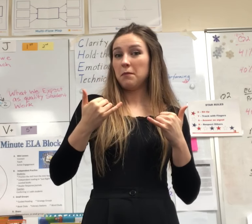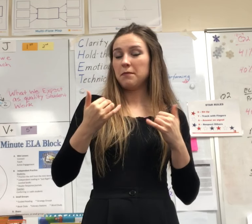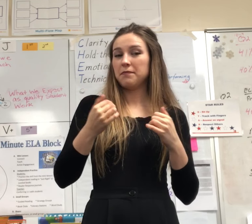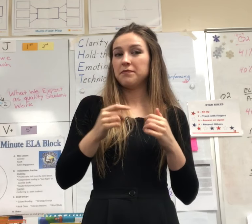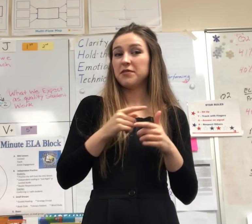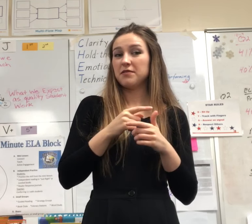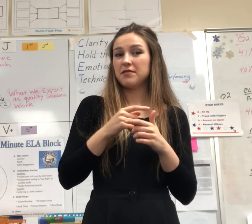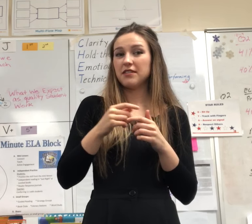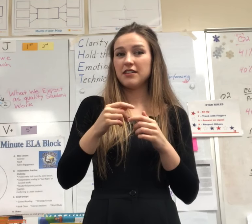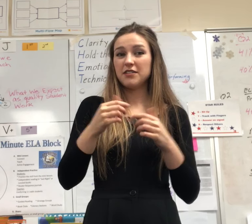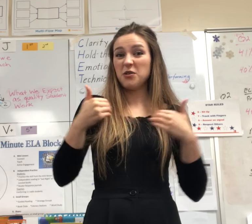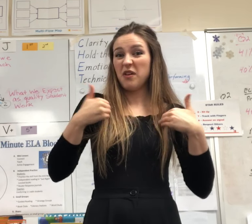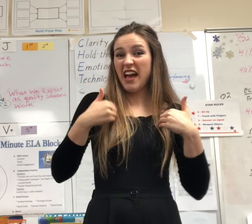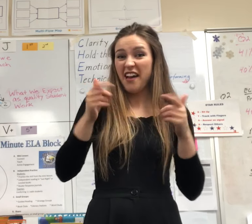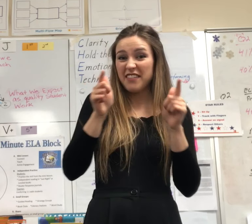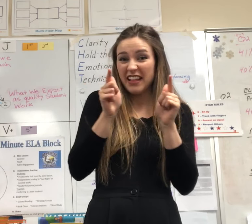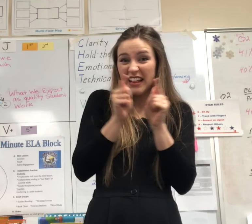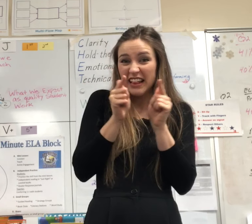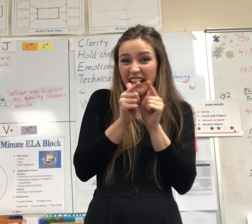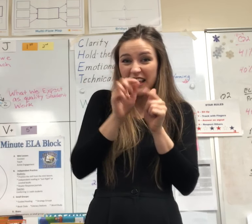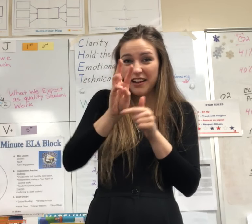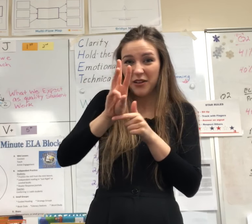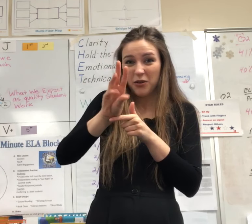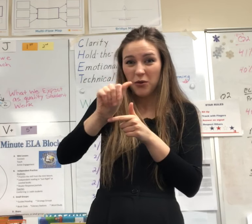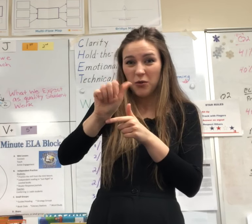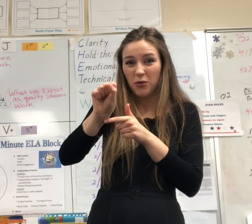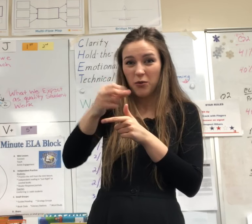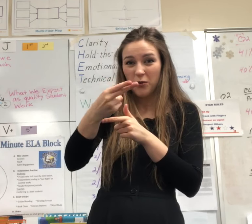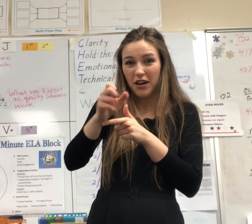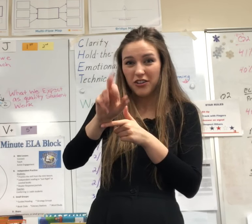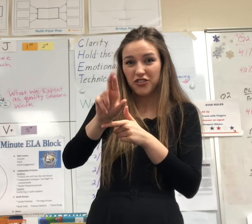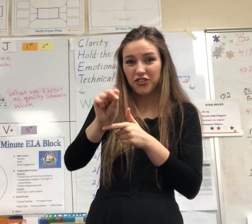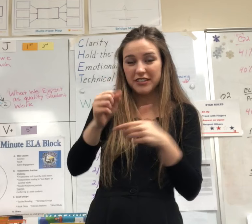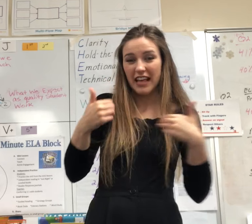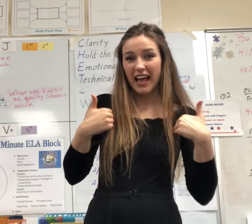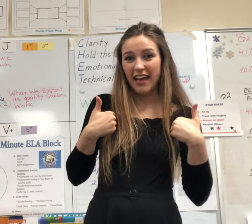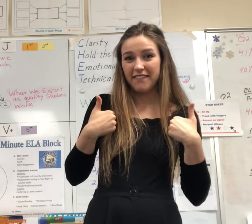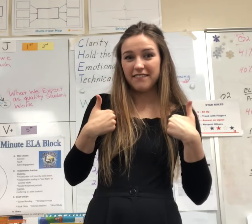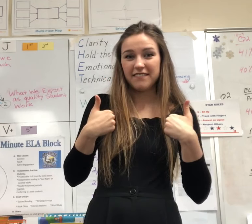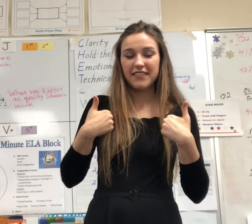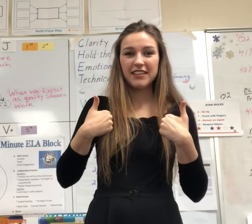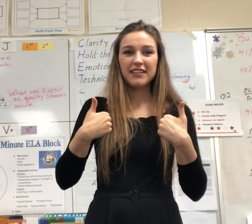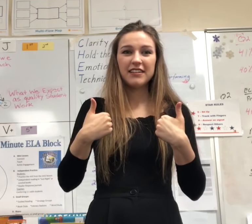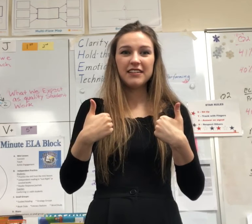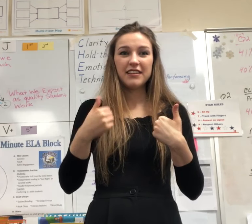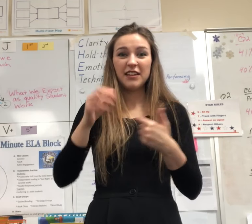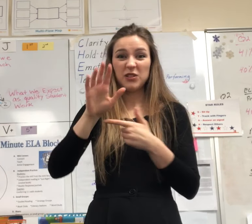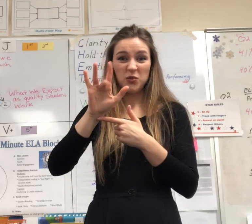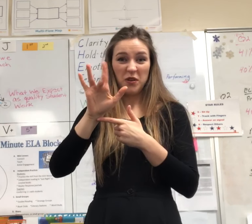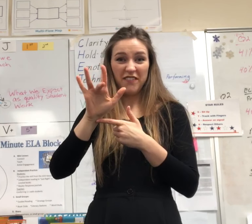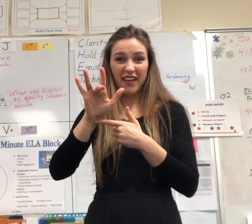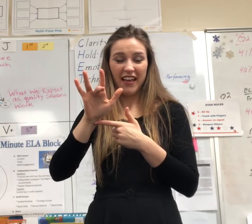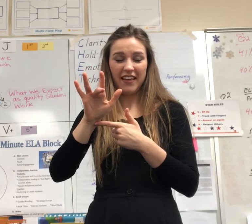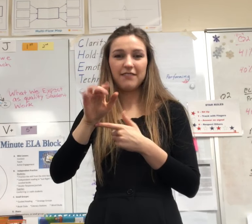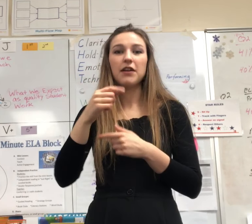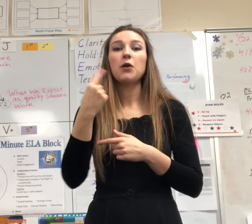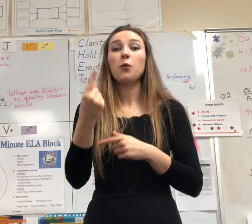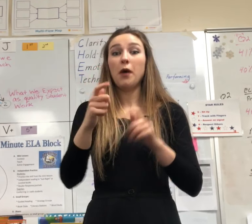You have little washers, 25 little washers in a cup, and you have one large washer.